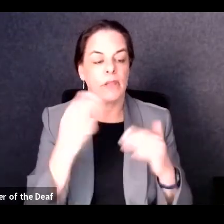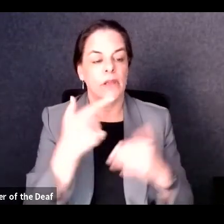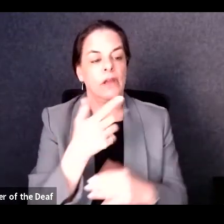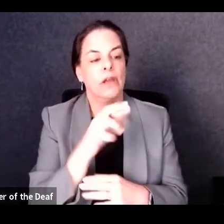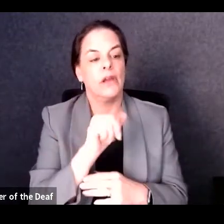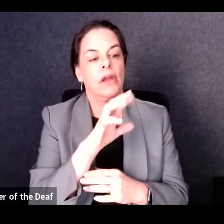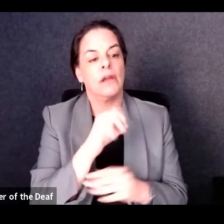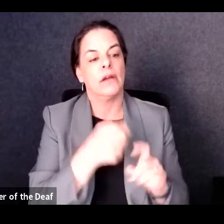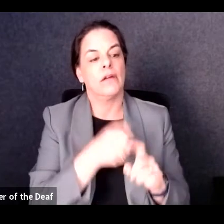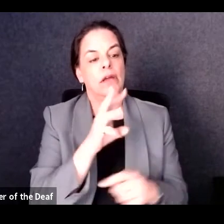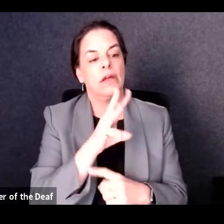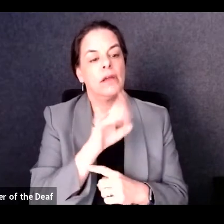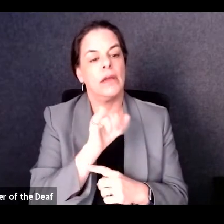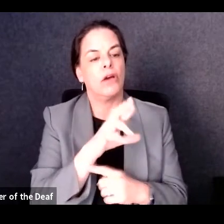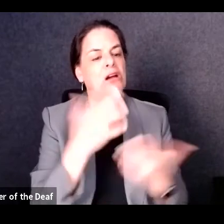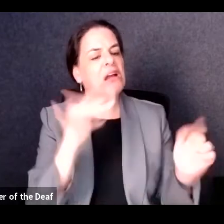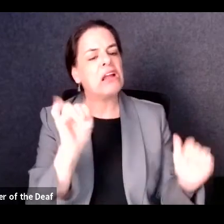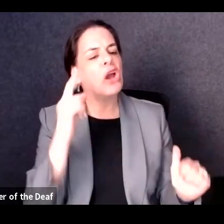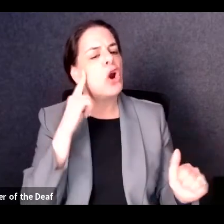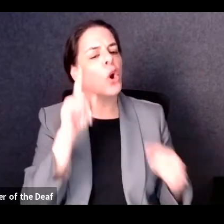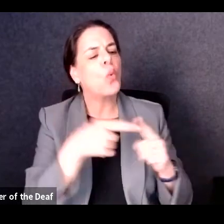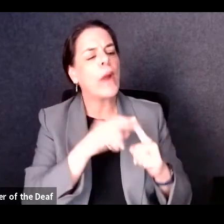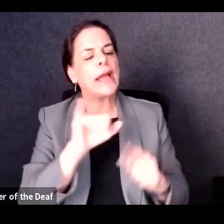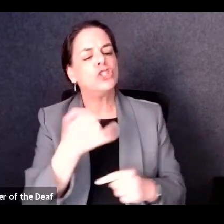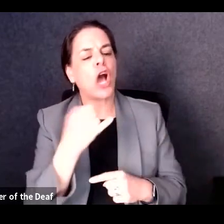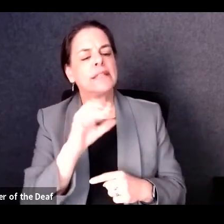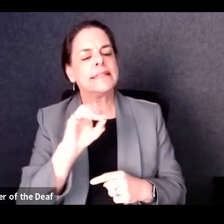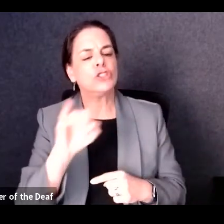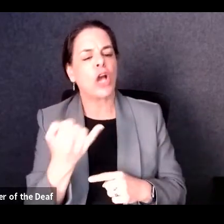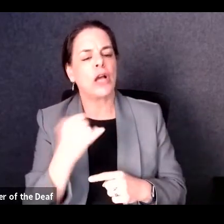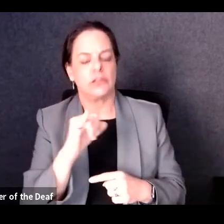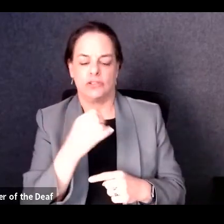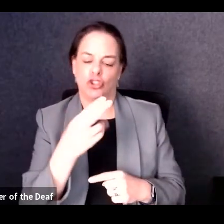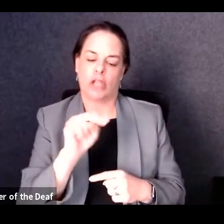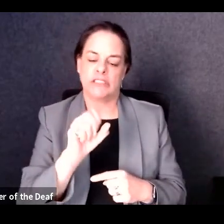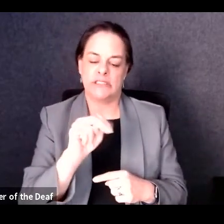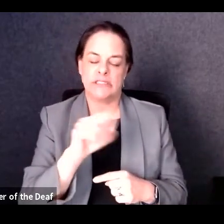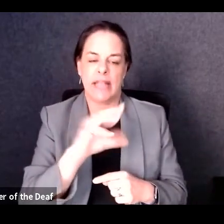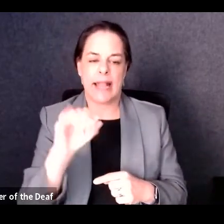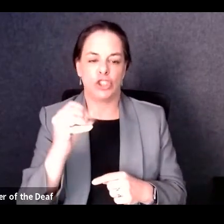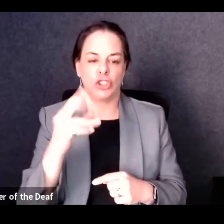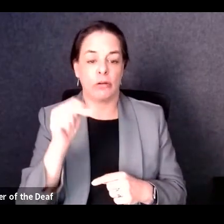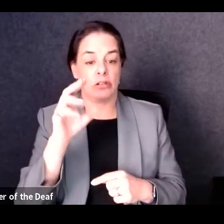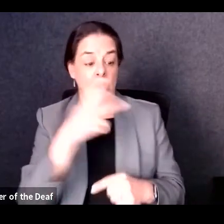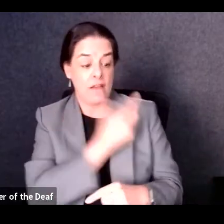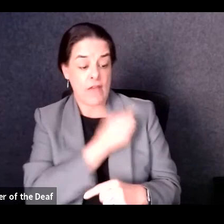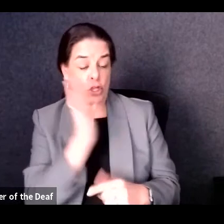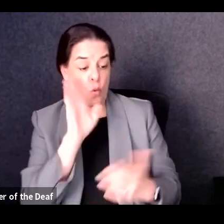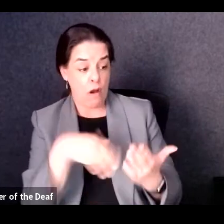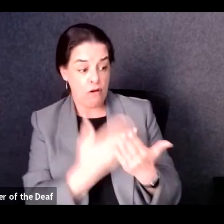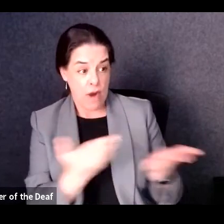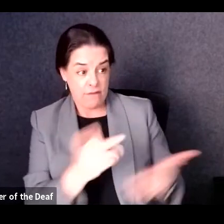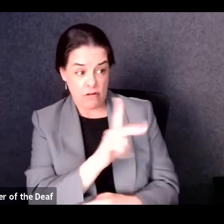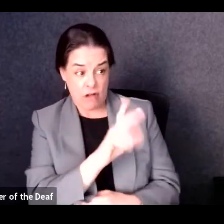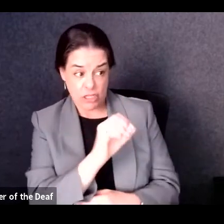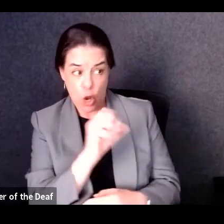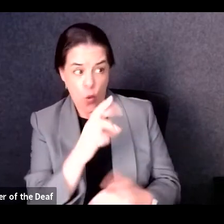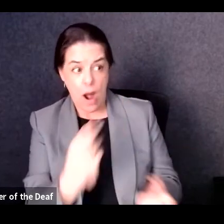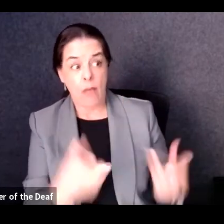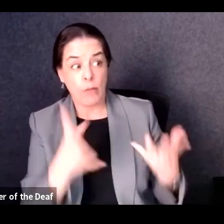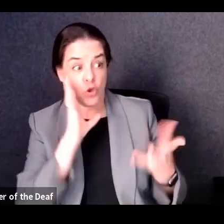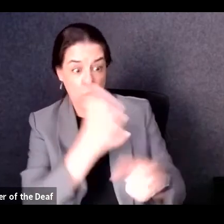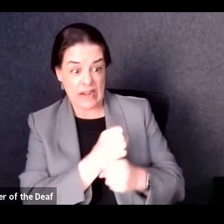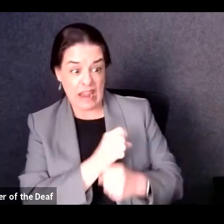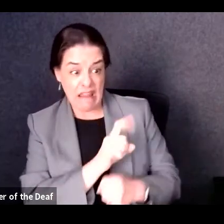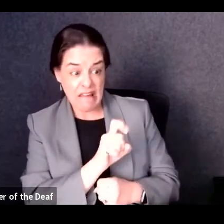with WBIR, any word on when the Johnson & Johnson vaccine will arrive in Knox County or how much will be allocated? Well,